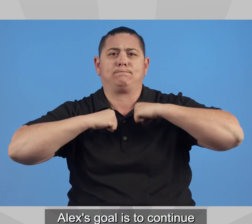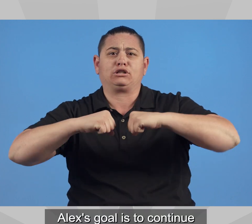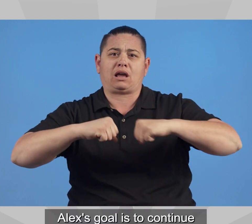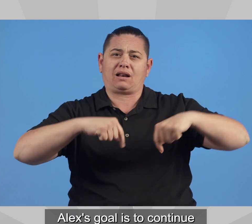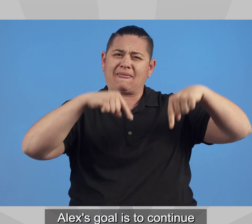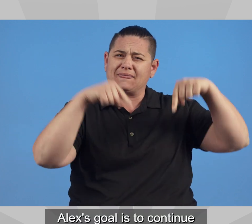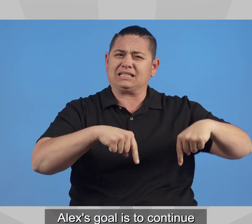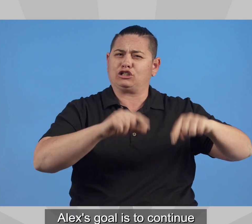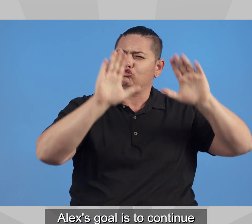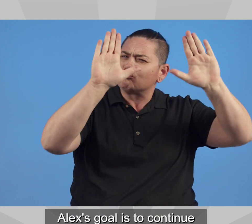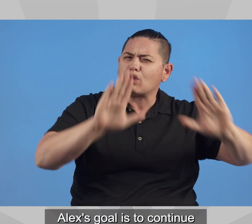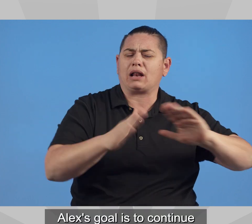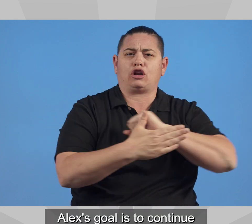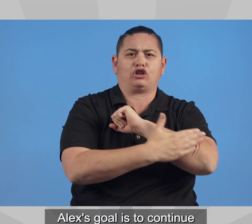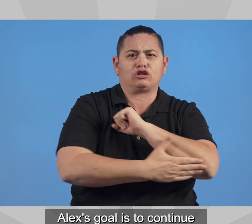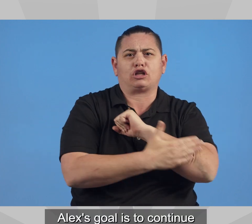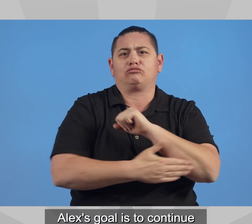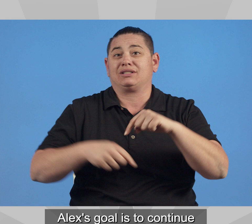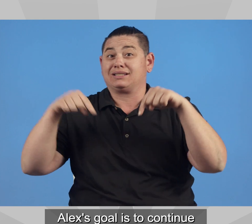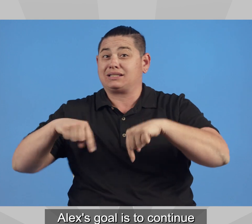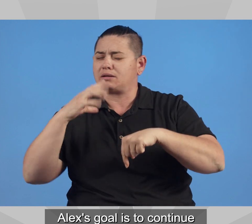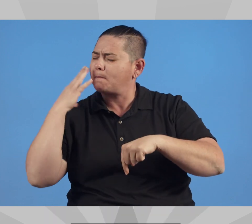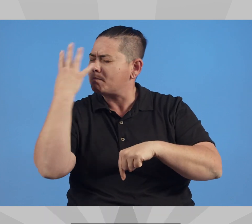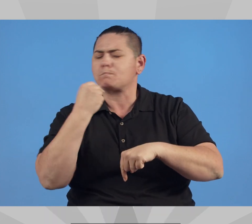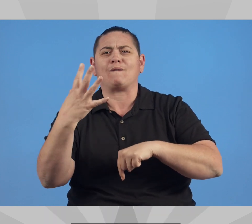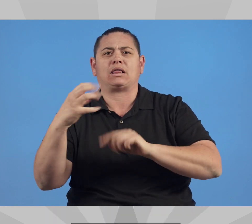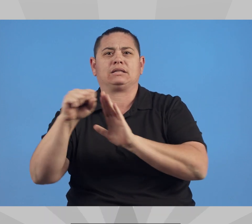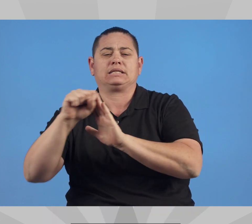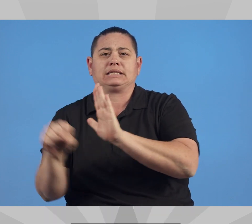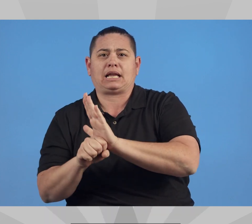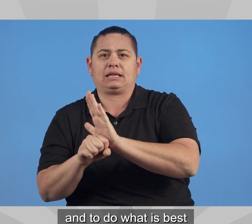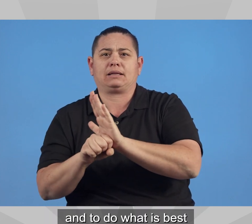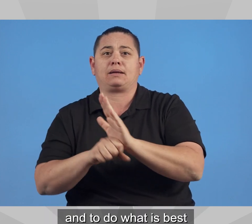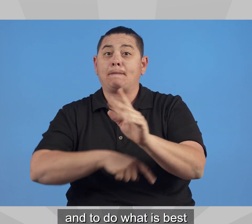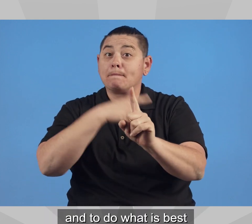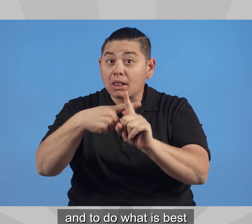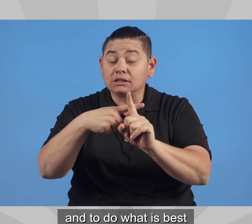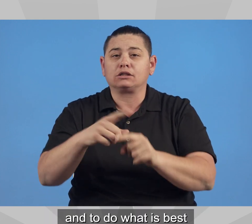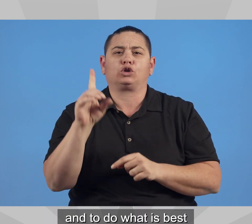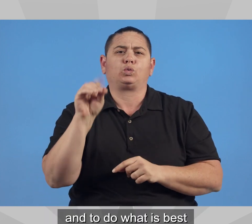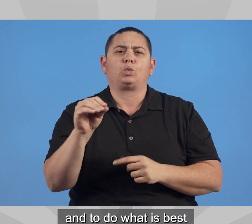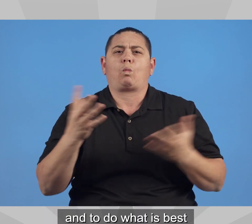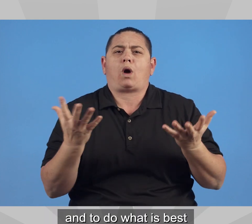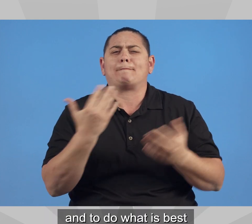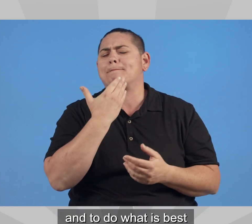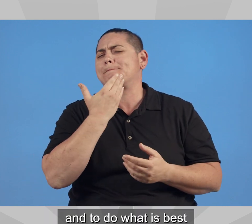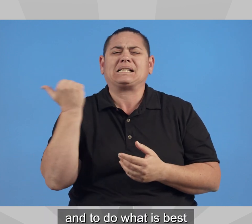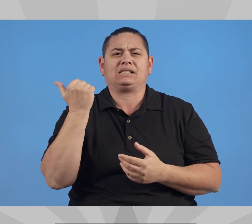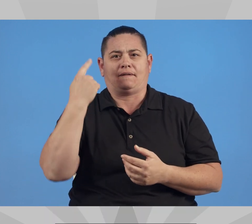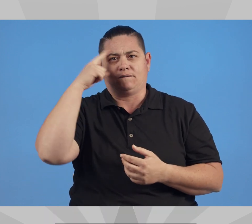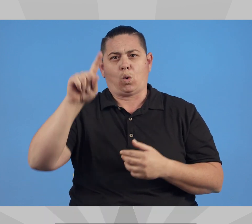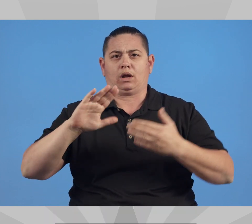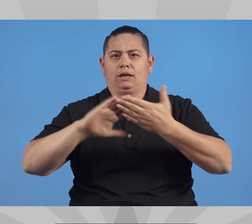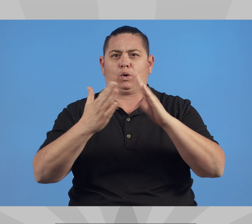Alex's goal is to continue protecting our great country, our beautiful state, and to do what is best for our community here